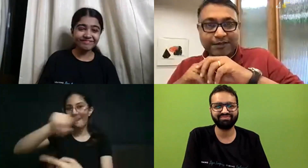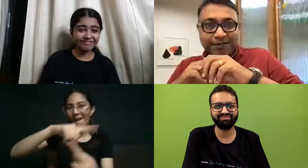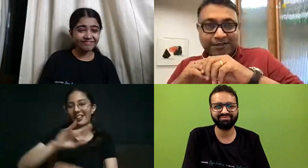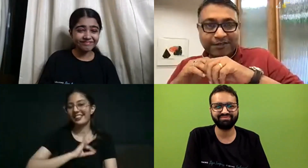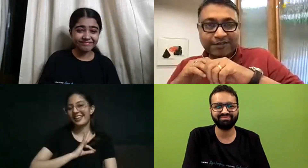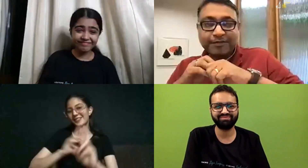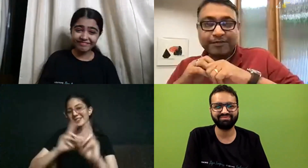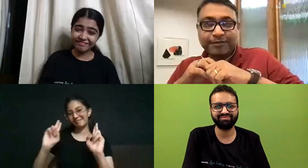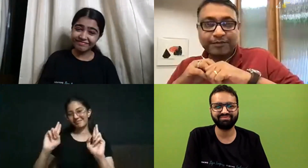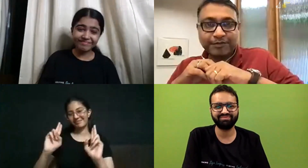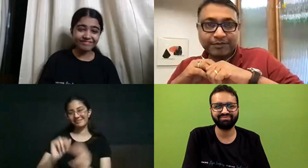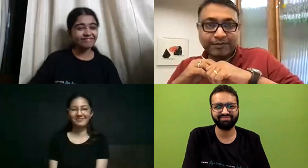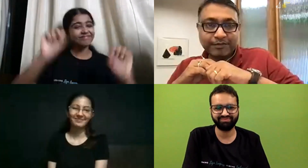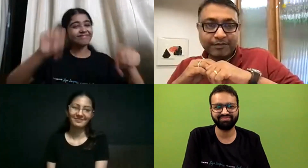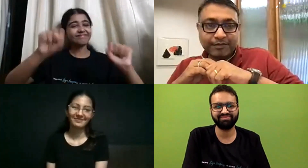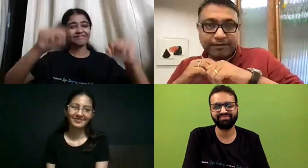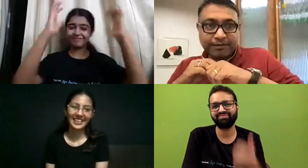it.